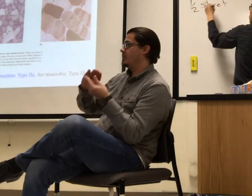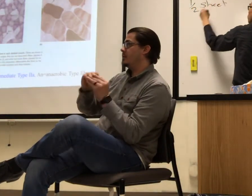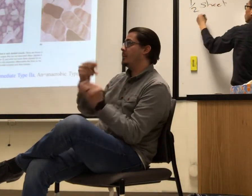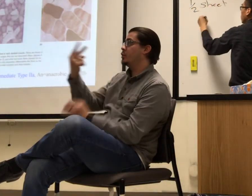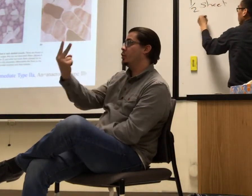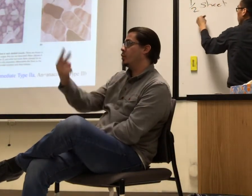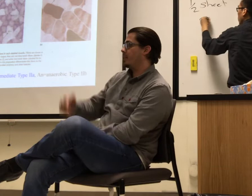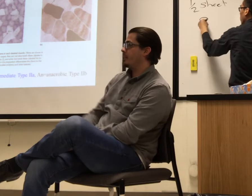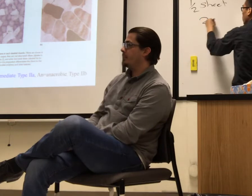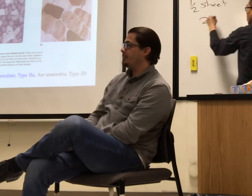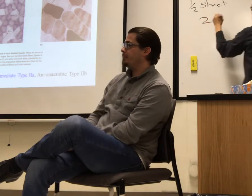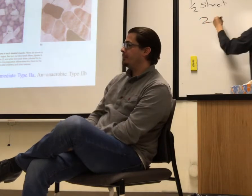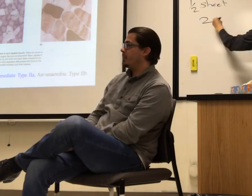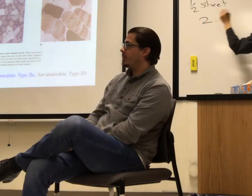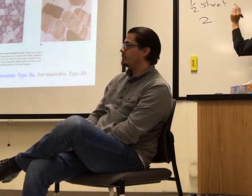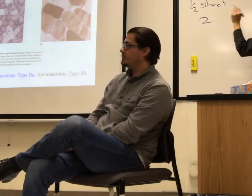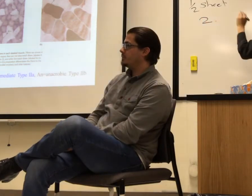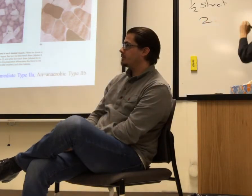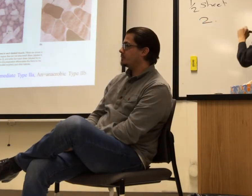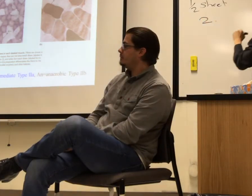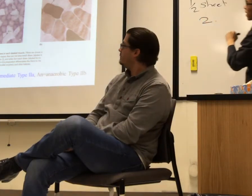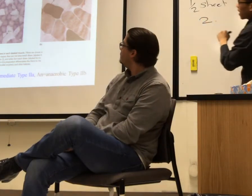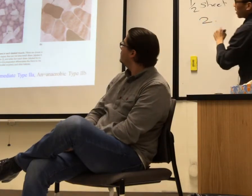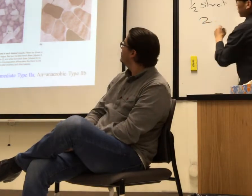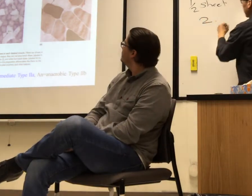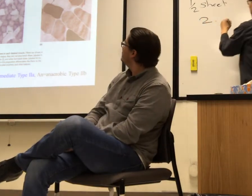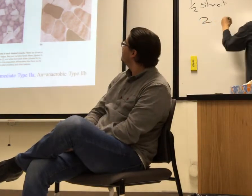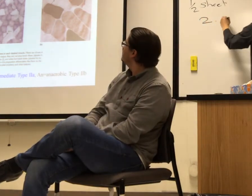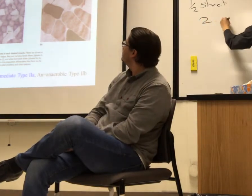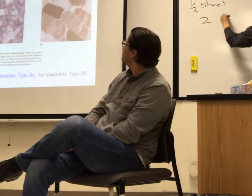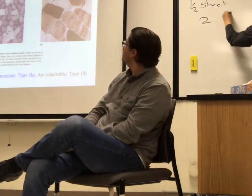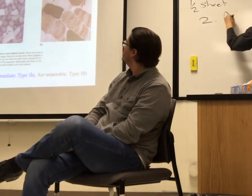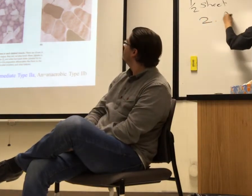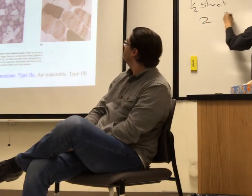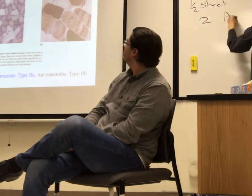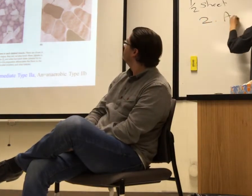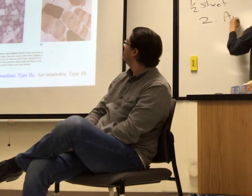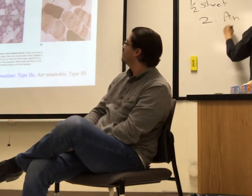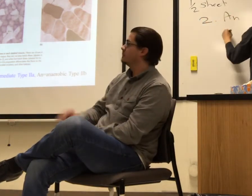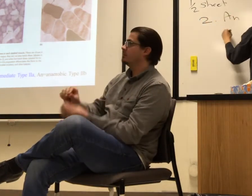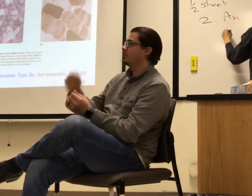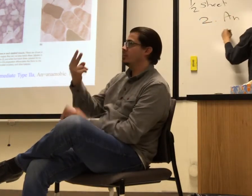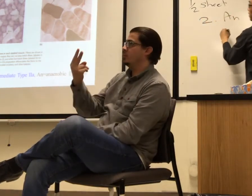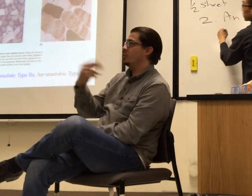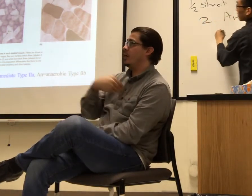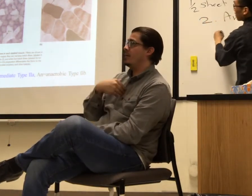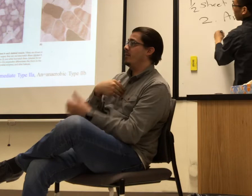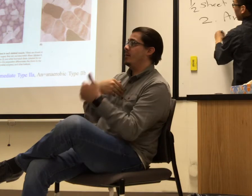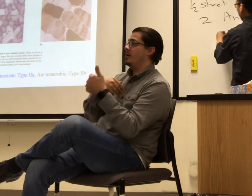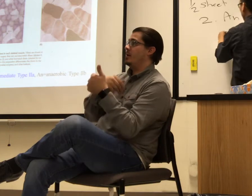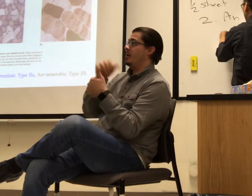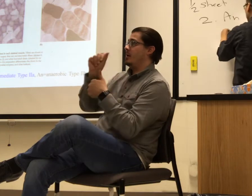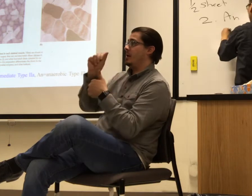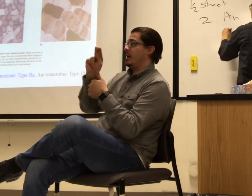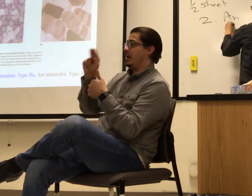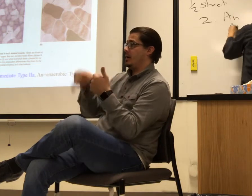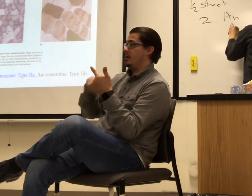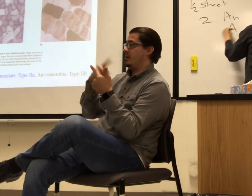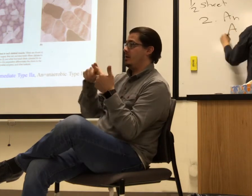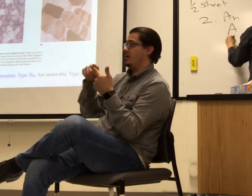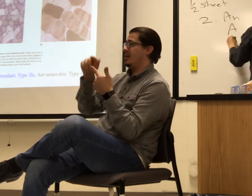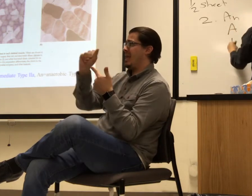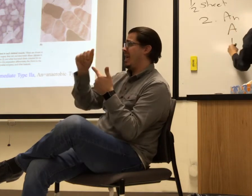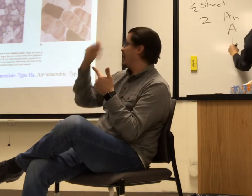number 2. So for number 2, they got AN, they got that dark